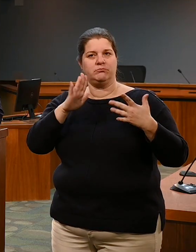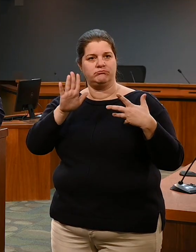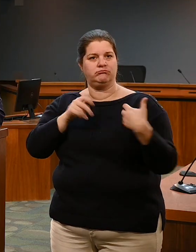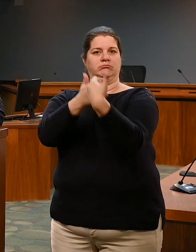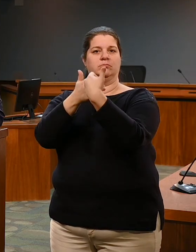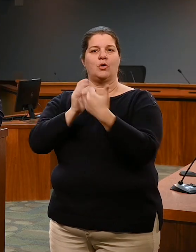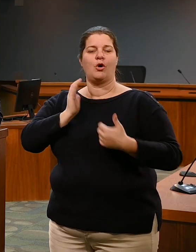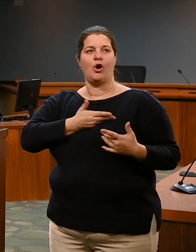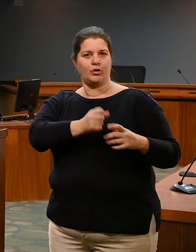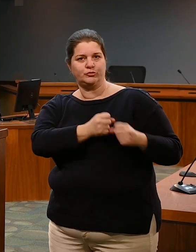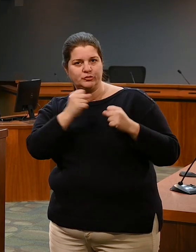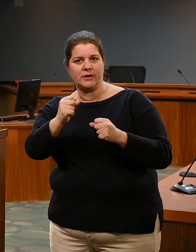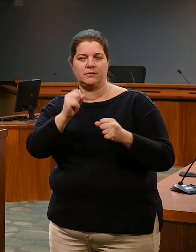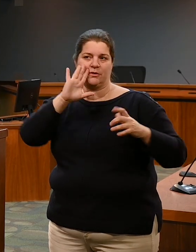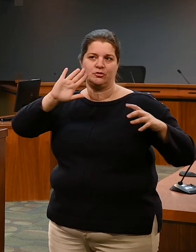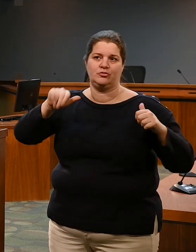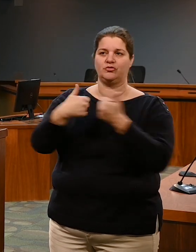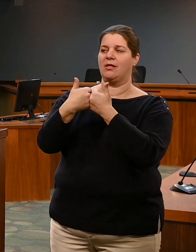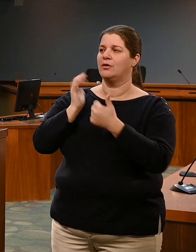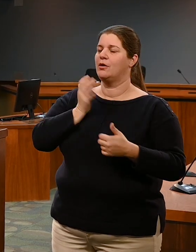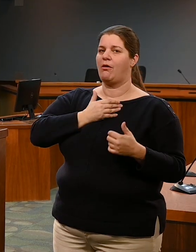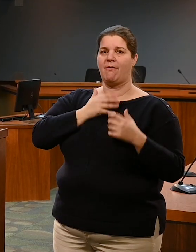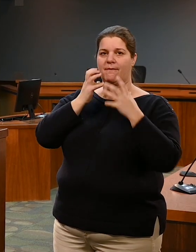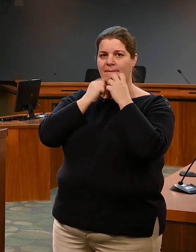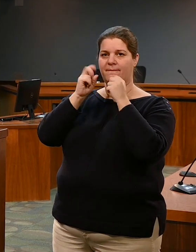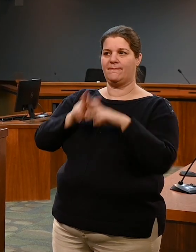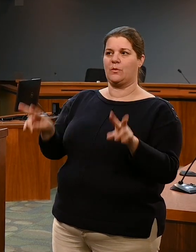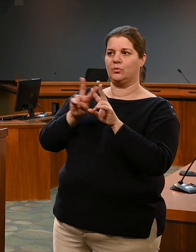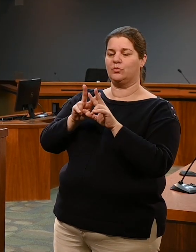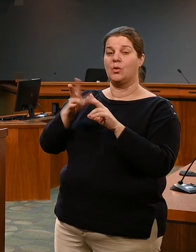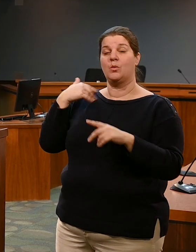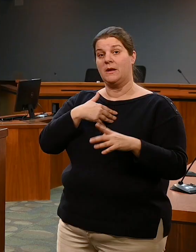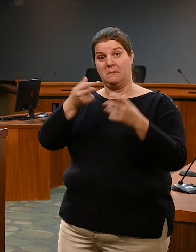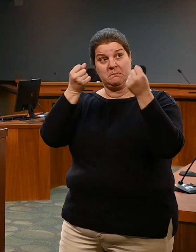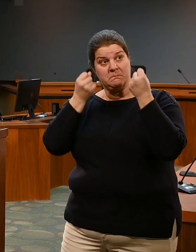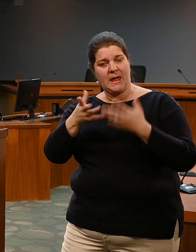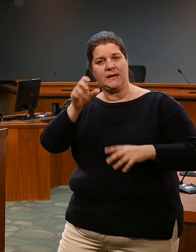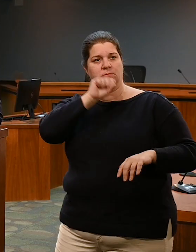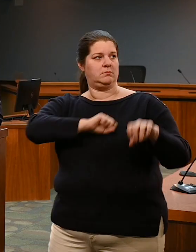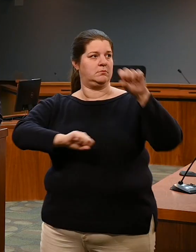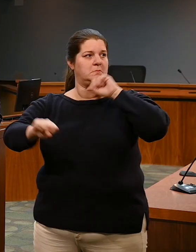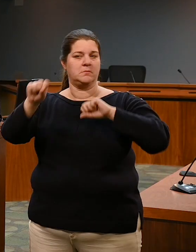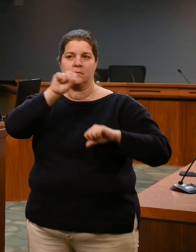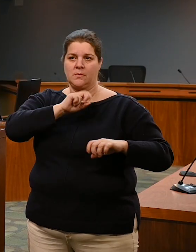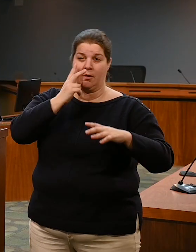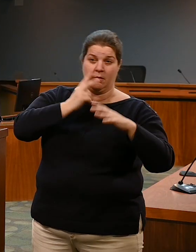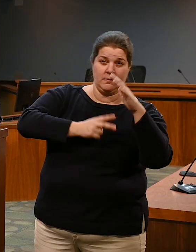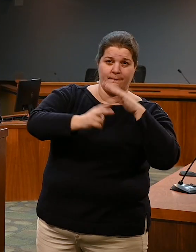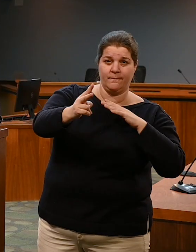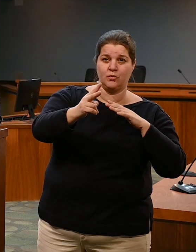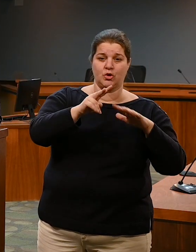that time, we endured many monuments of uncertainty and hardship that shaped not only how